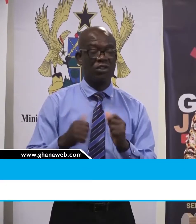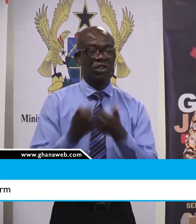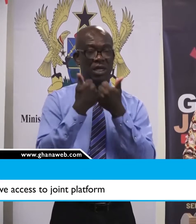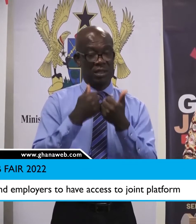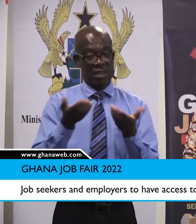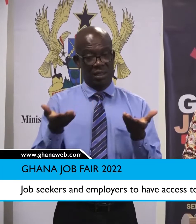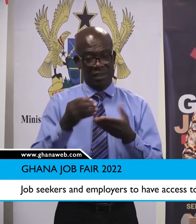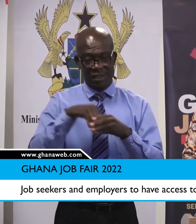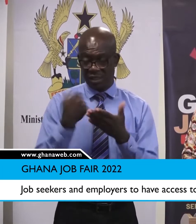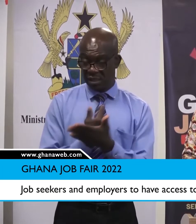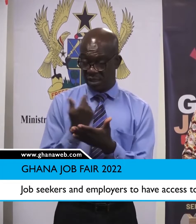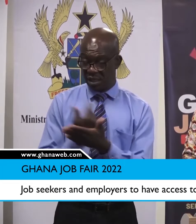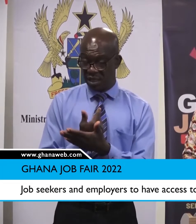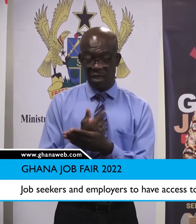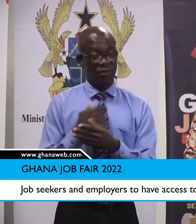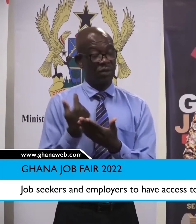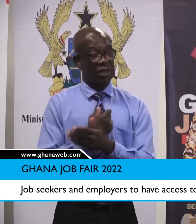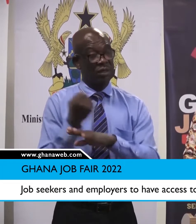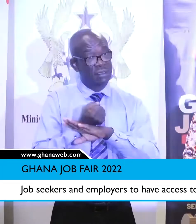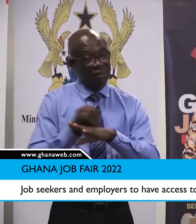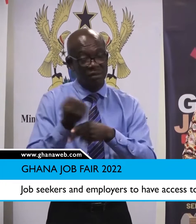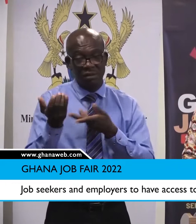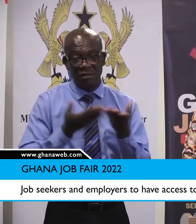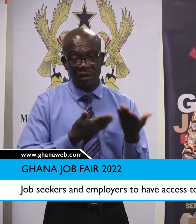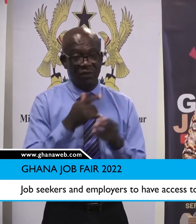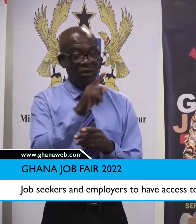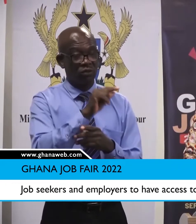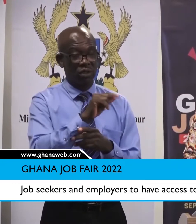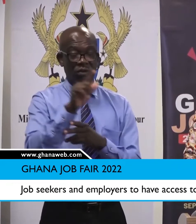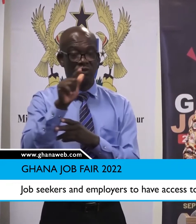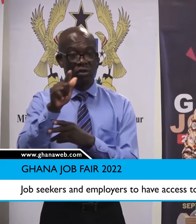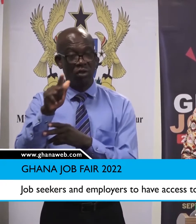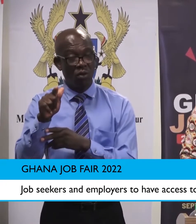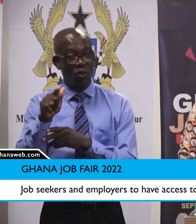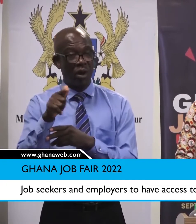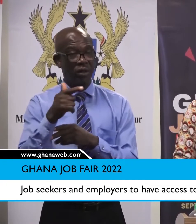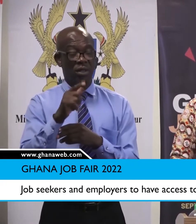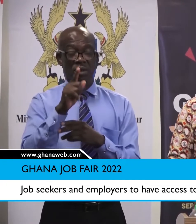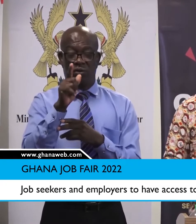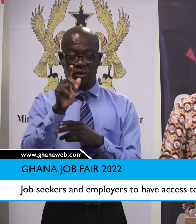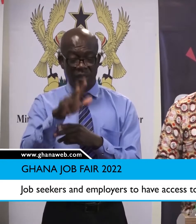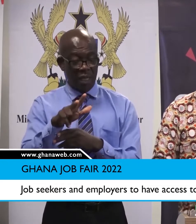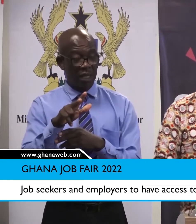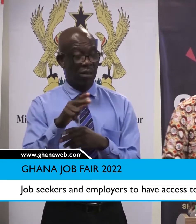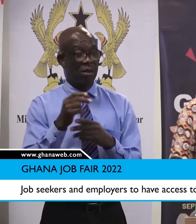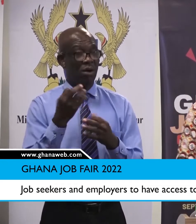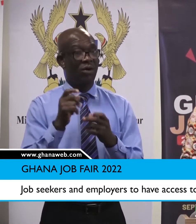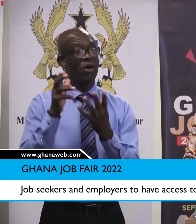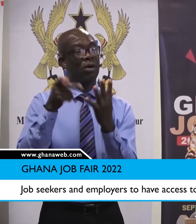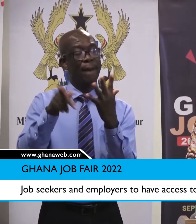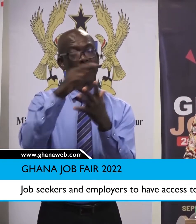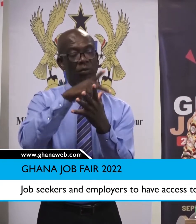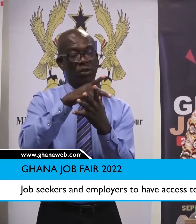According to the Ghana Statistical Service in 2021, close to a third of the population between 15 and 24